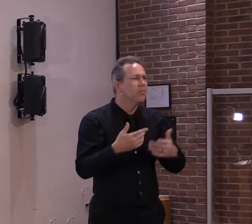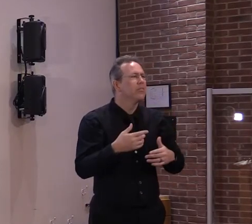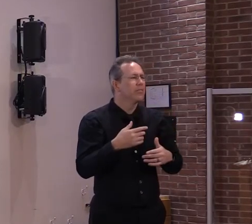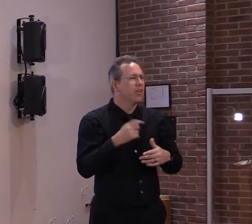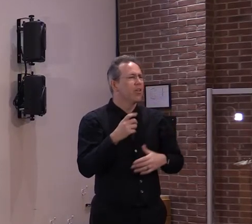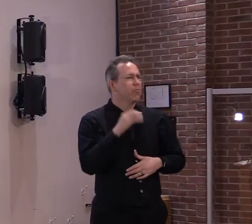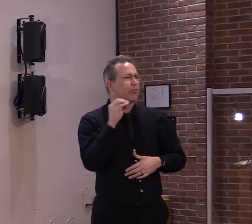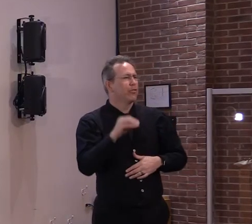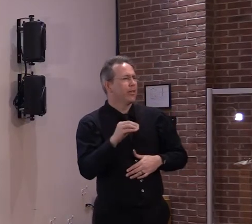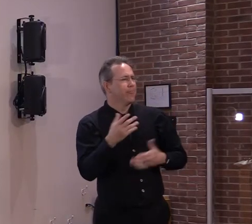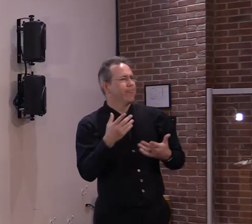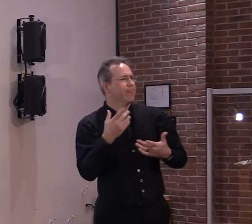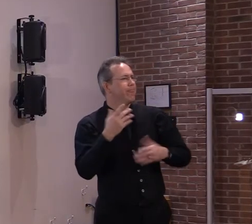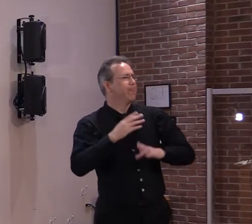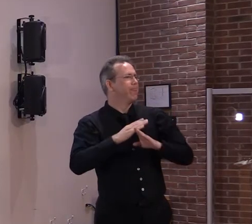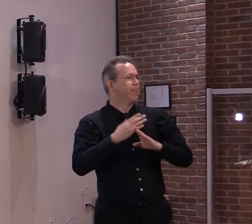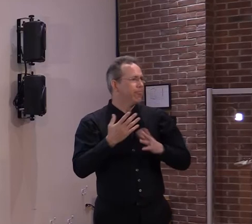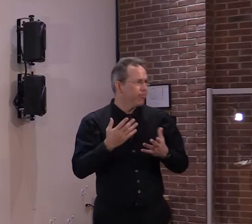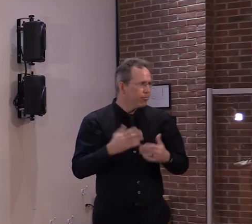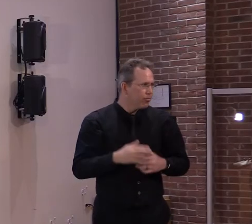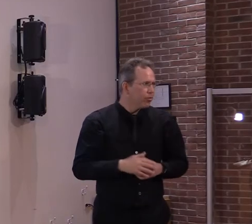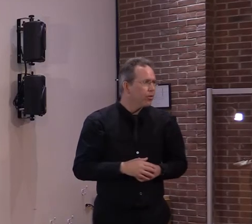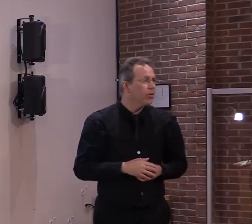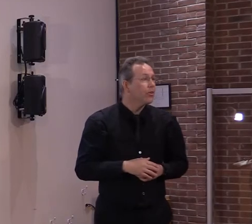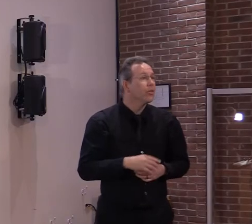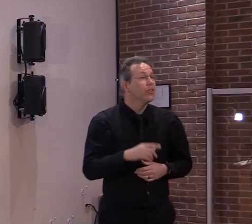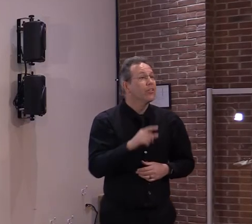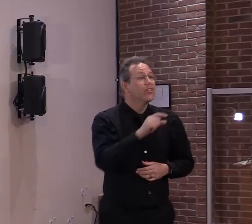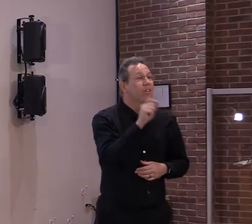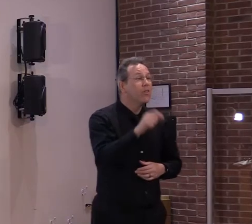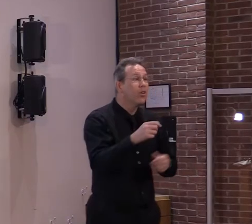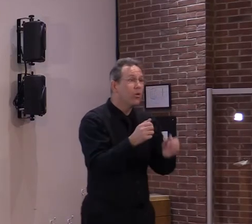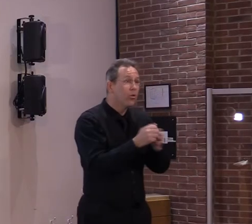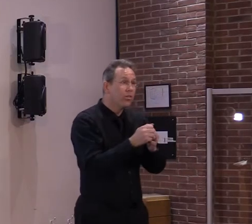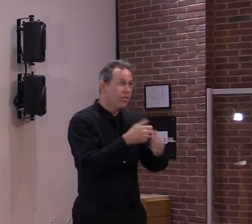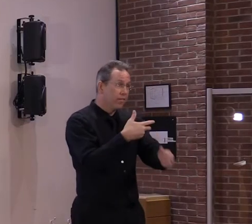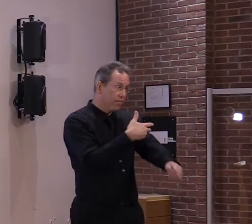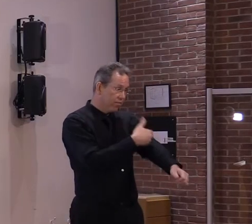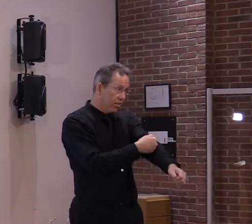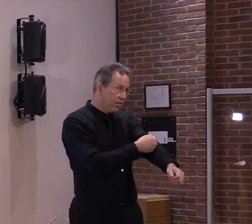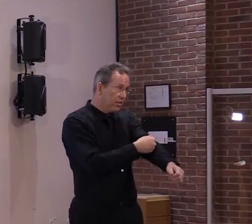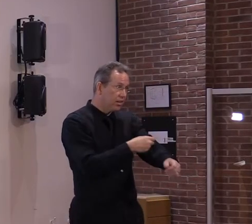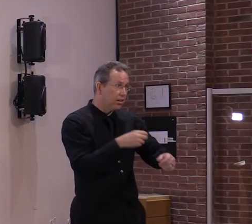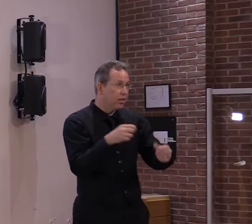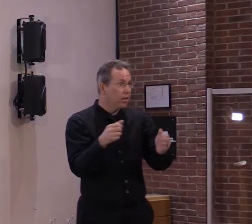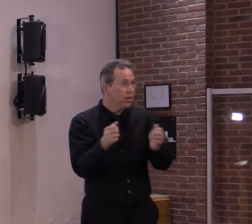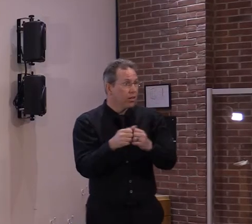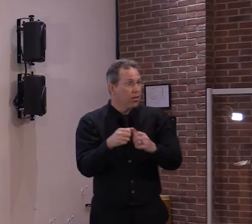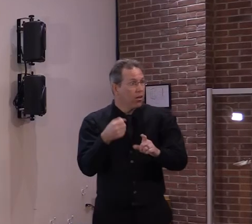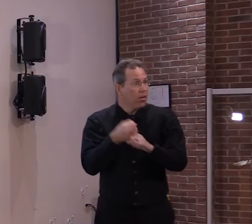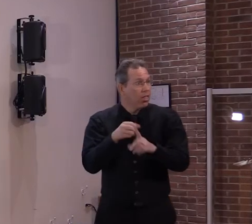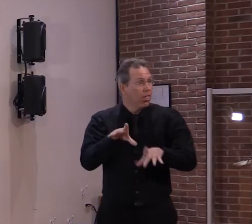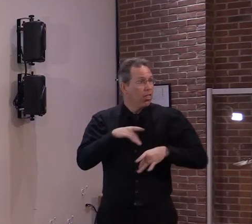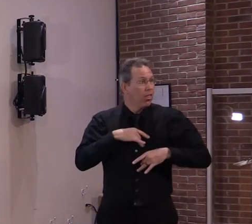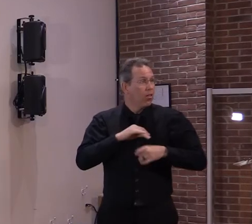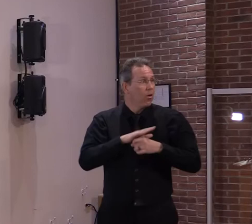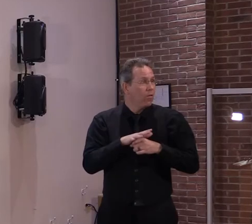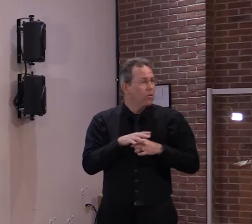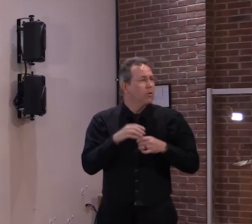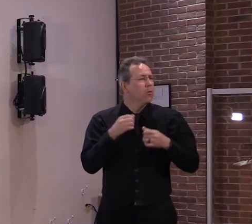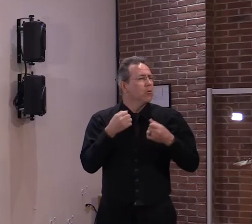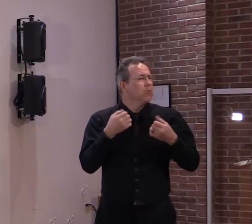will present with symptoms, but hopefully symptoms that are mild. Your second question,